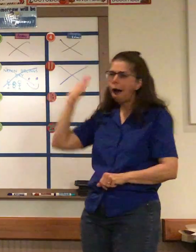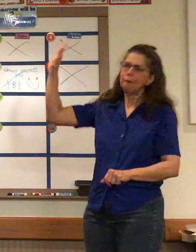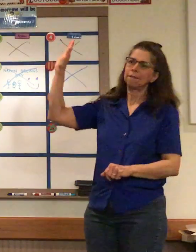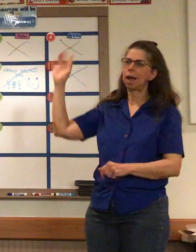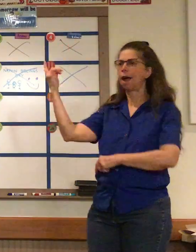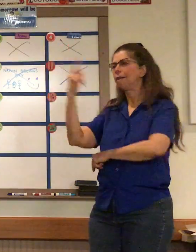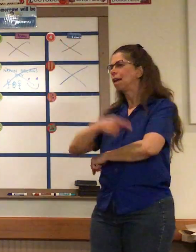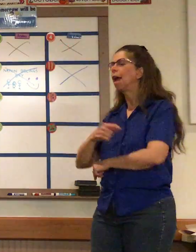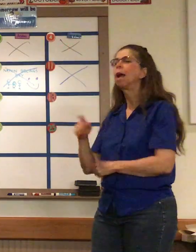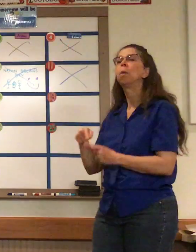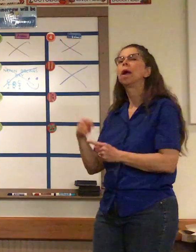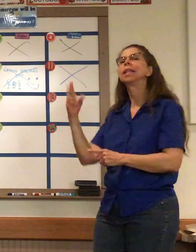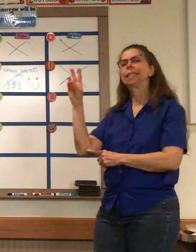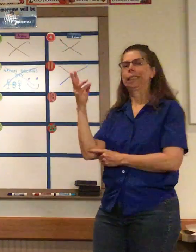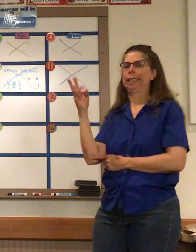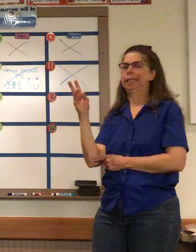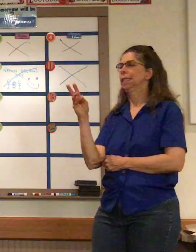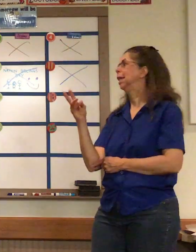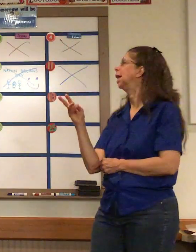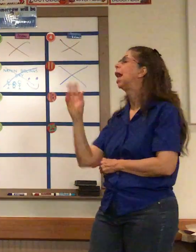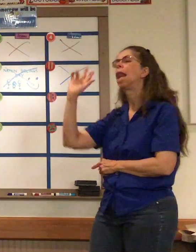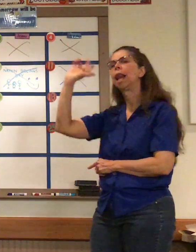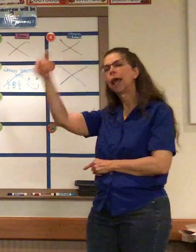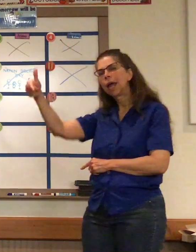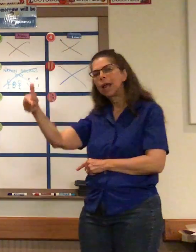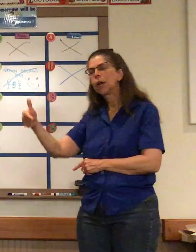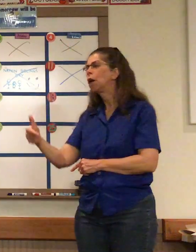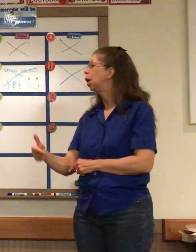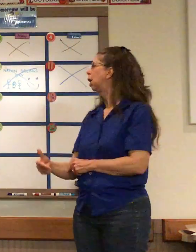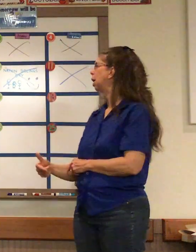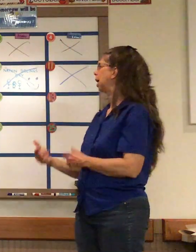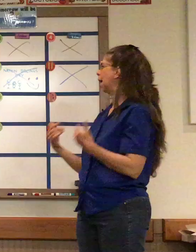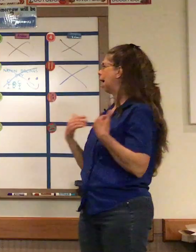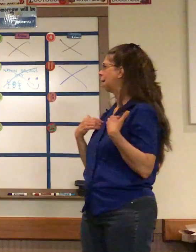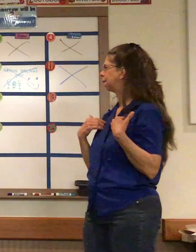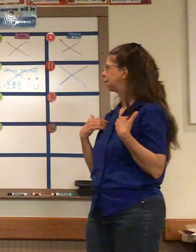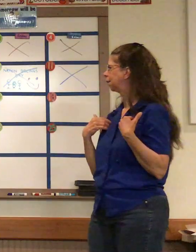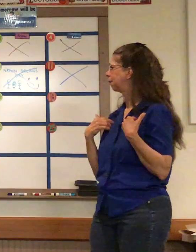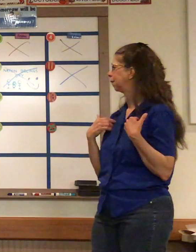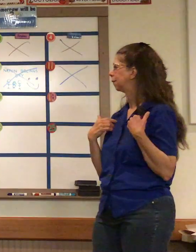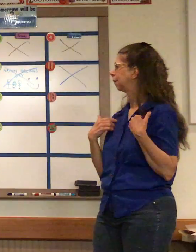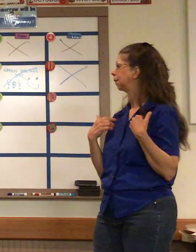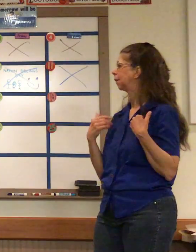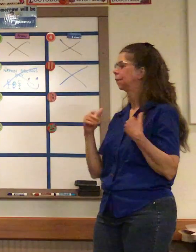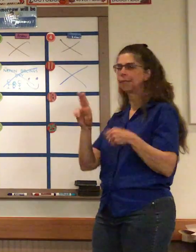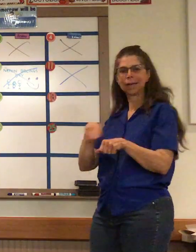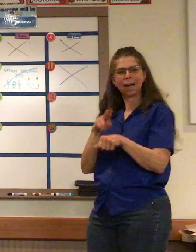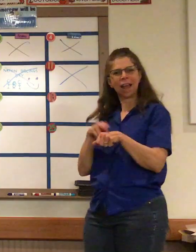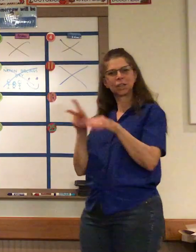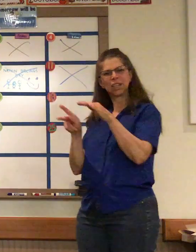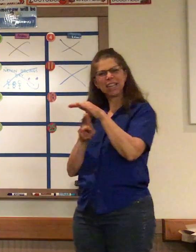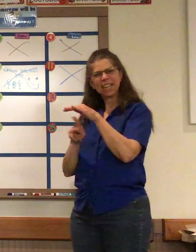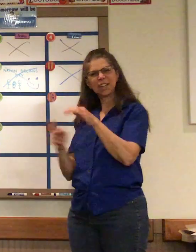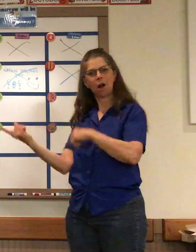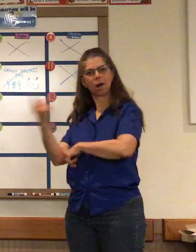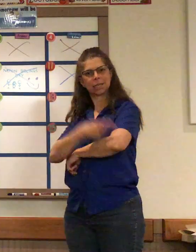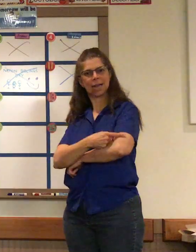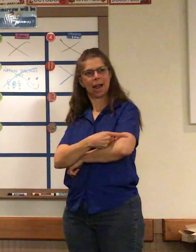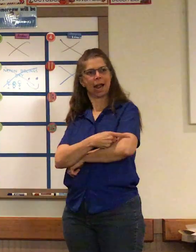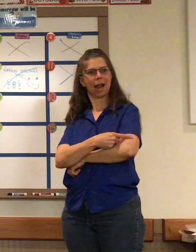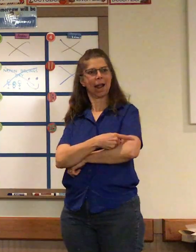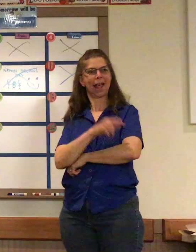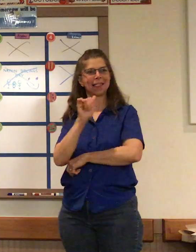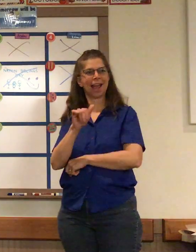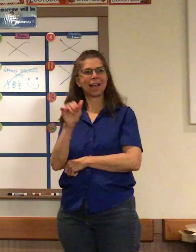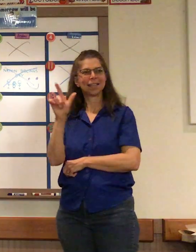is on the 16th. Later on through the month, we have National Kindergarten Day, which